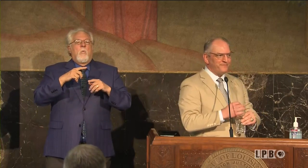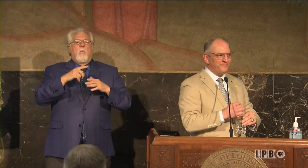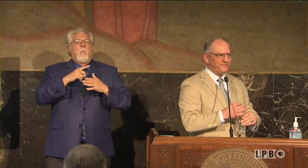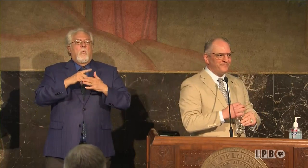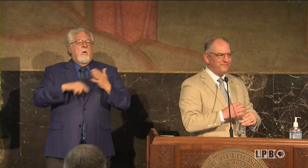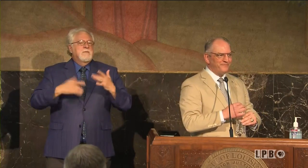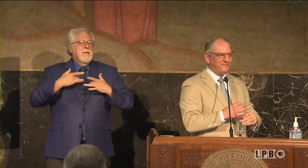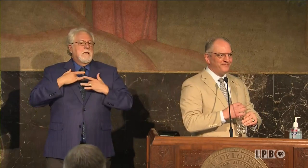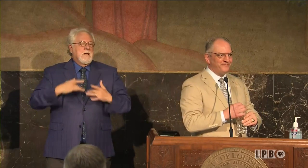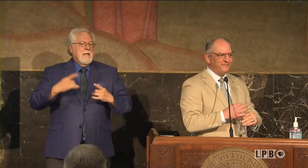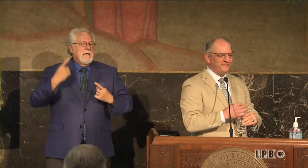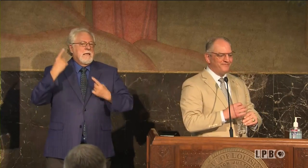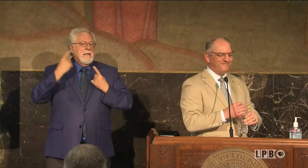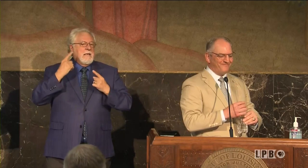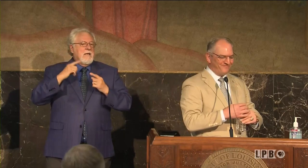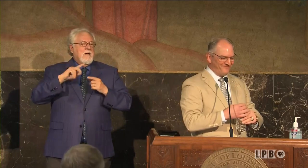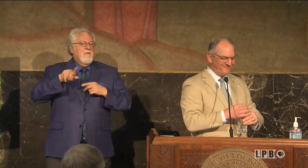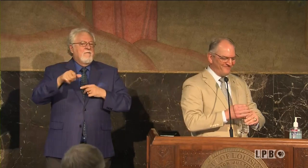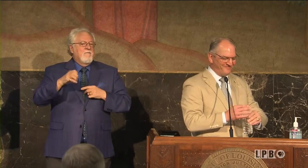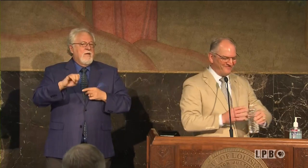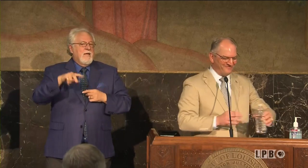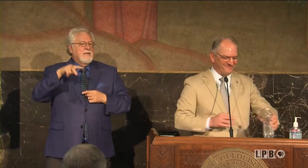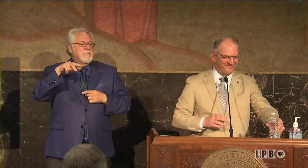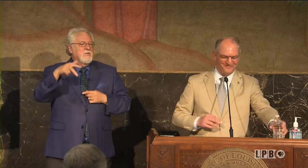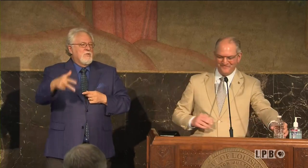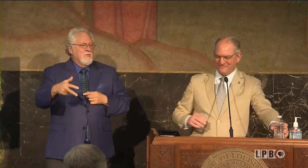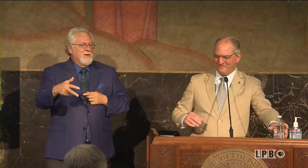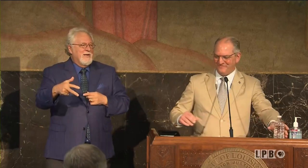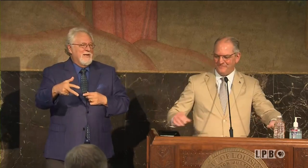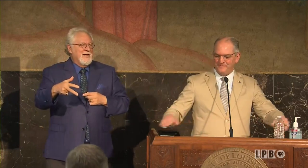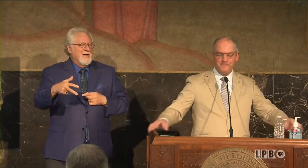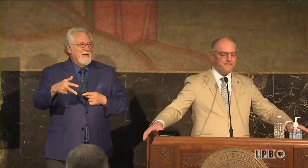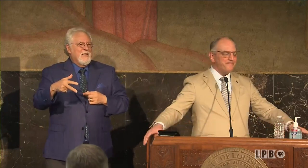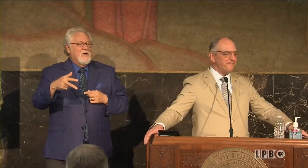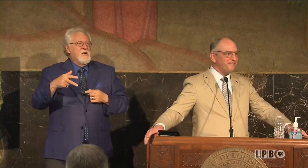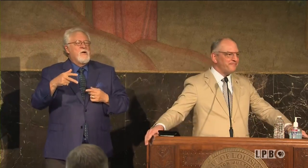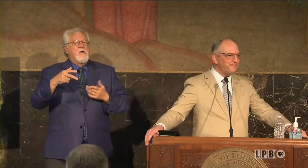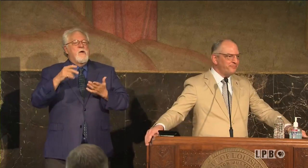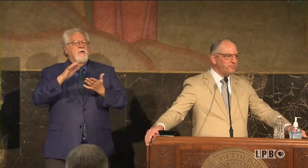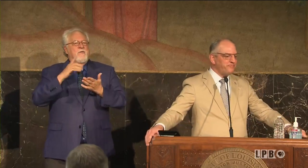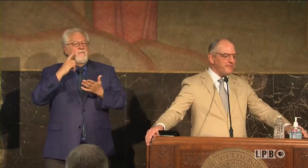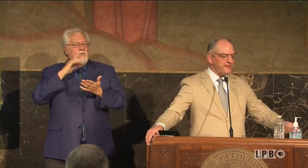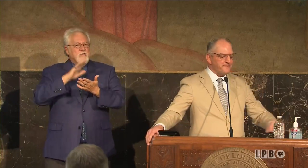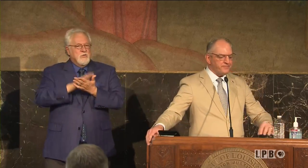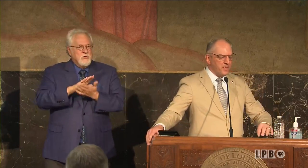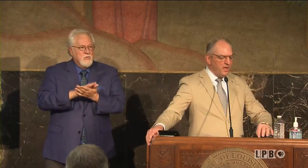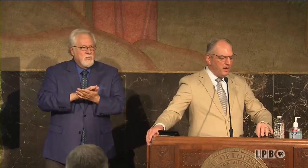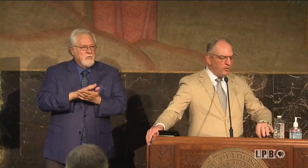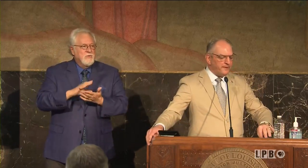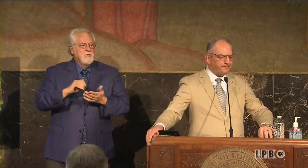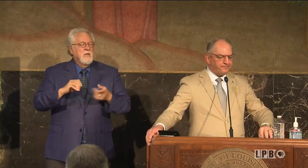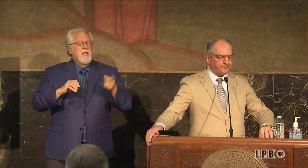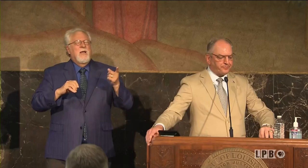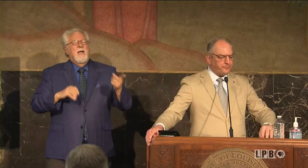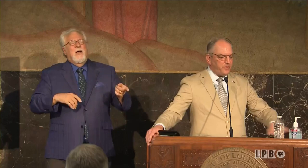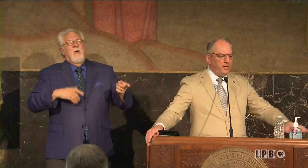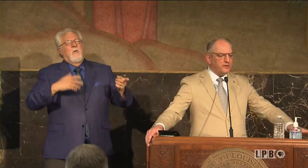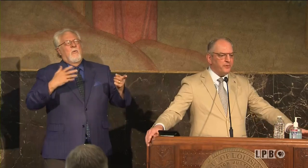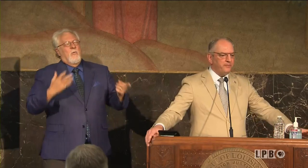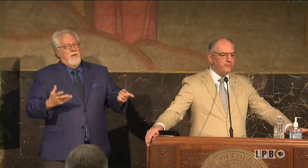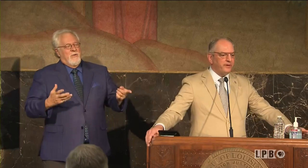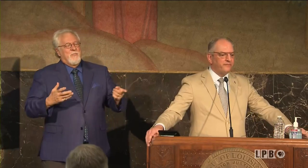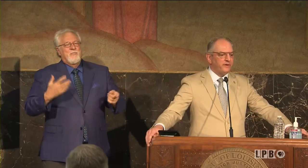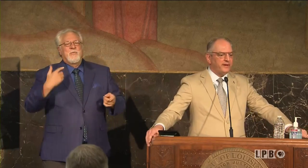would begin to consider phase 3, especially as we go to school and sports? Well,